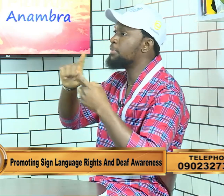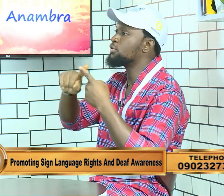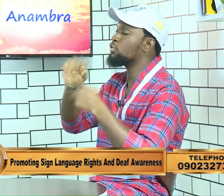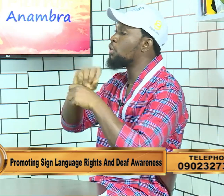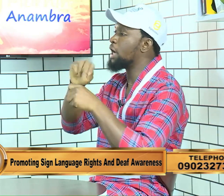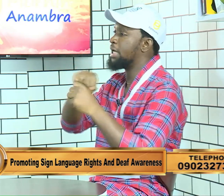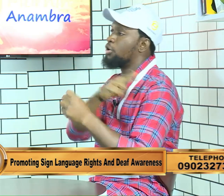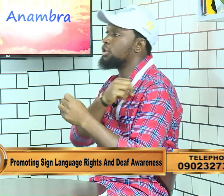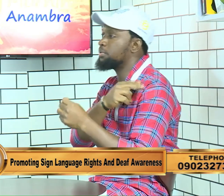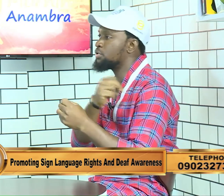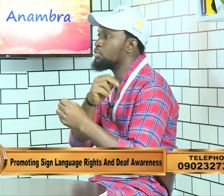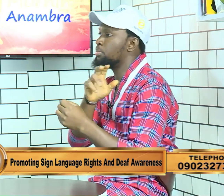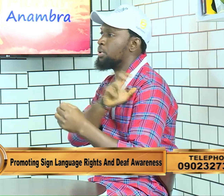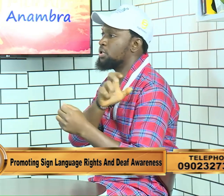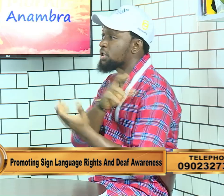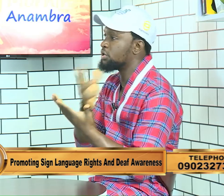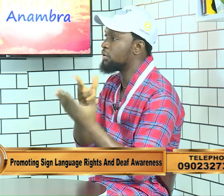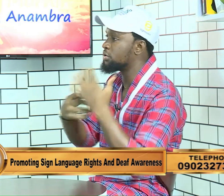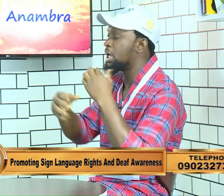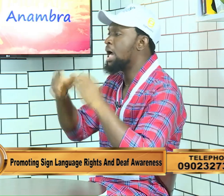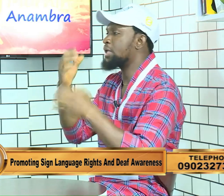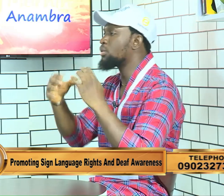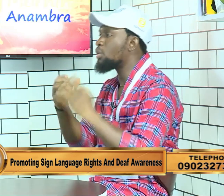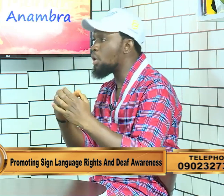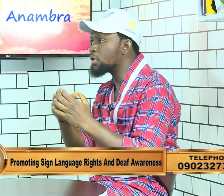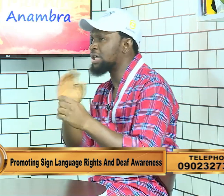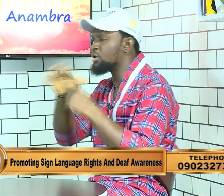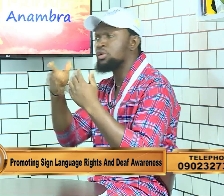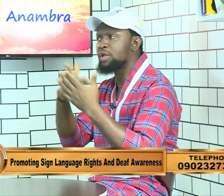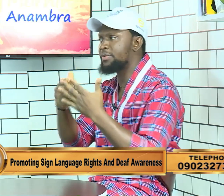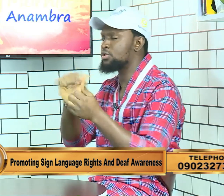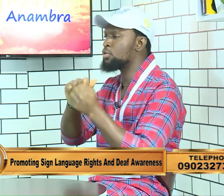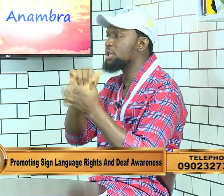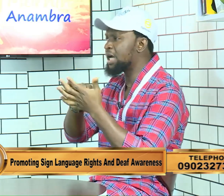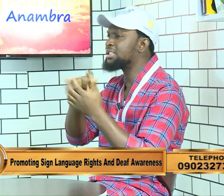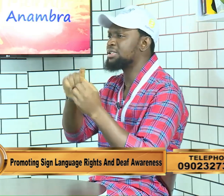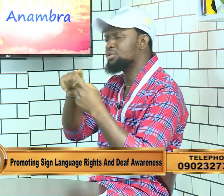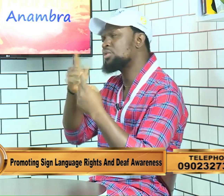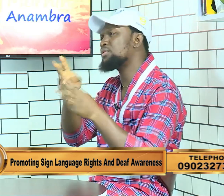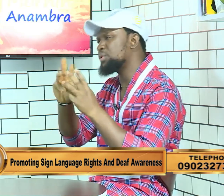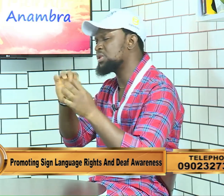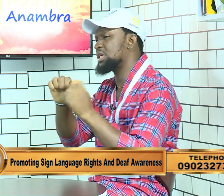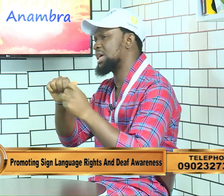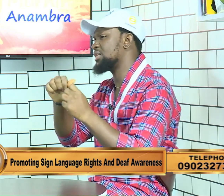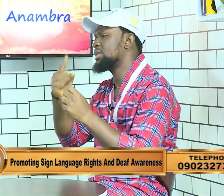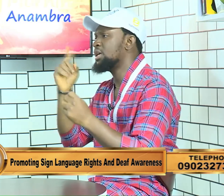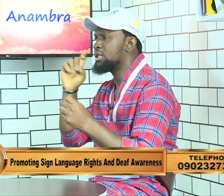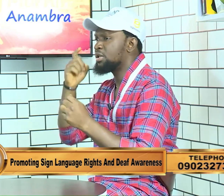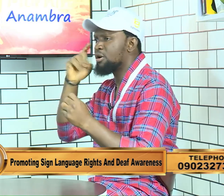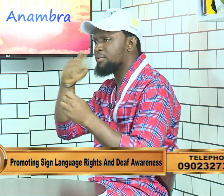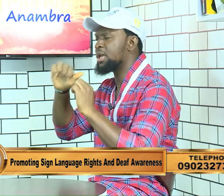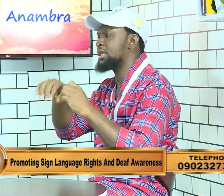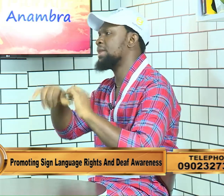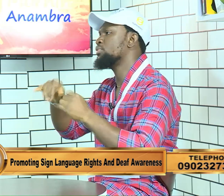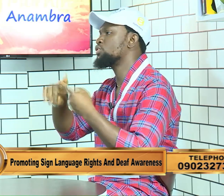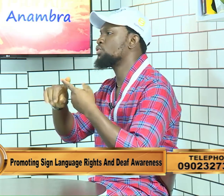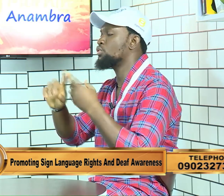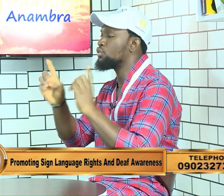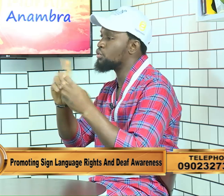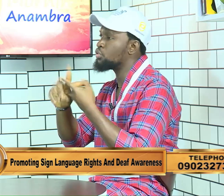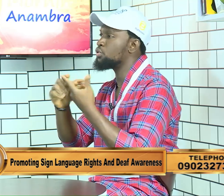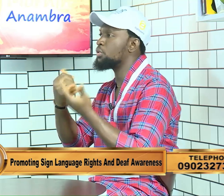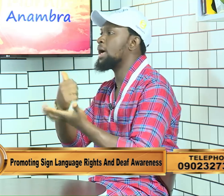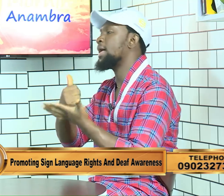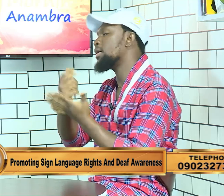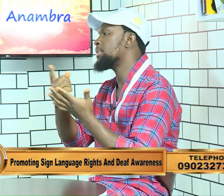be able to work at the hospital, police stations, at the courts, and all of that. So with that is one of the ways the government can able to